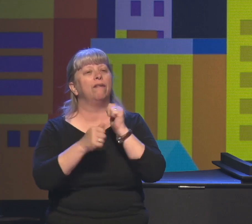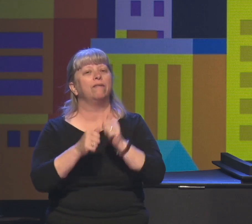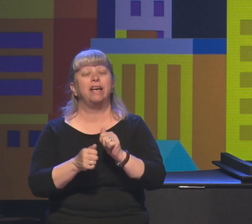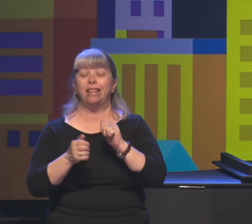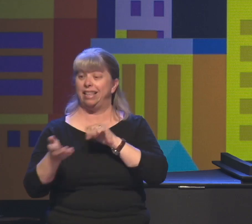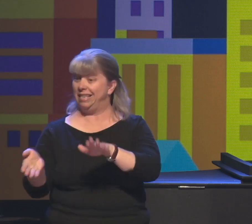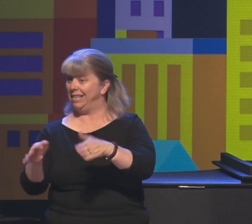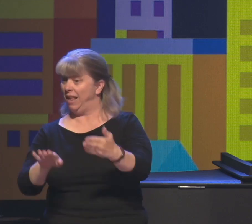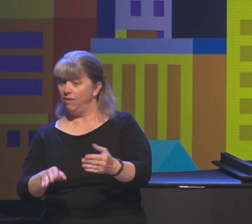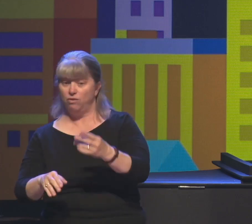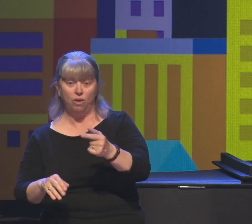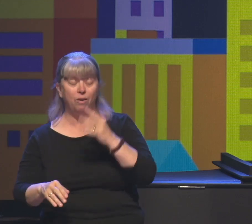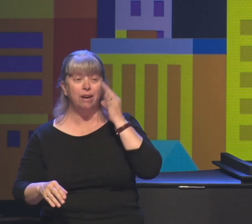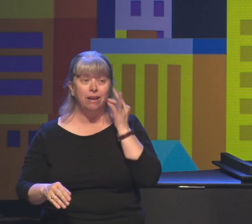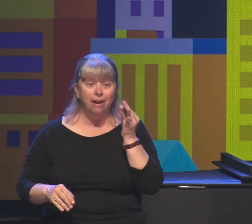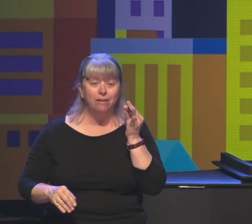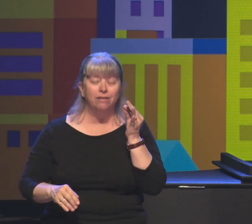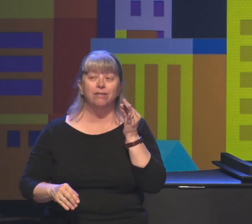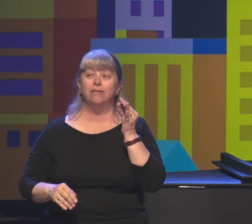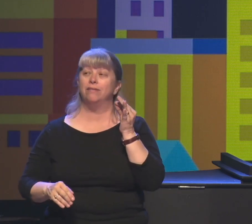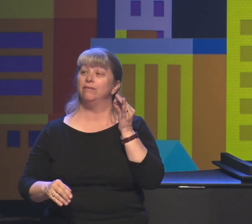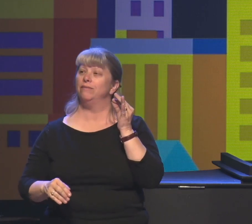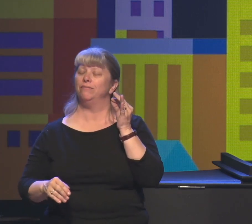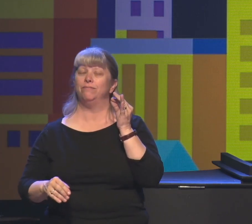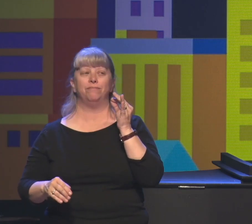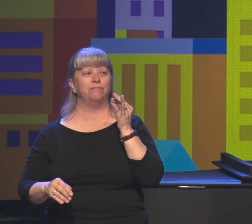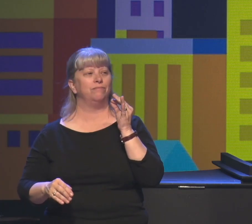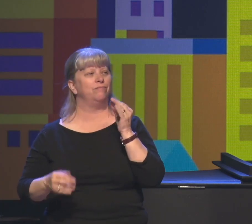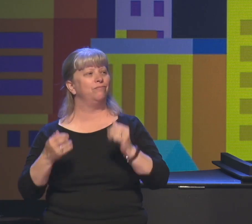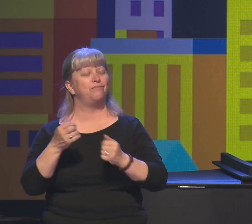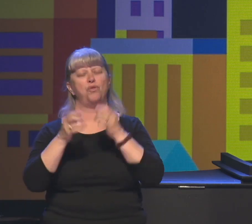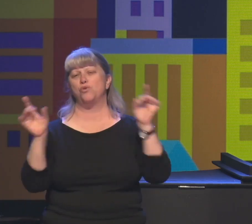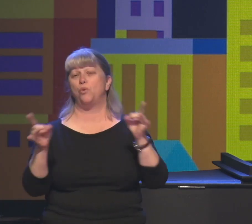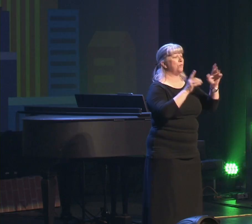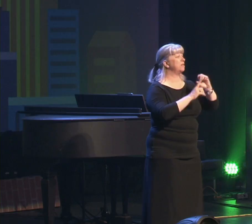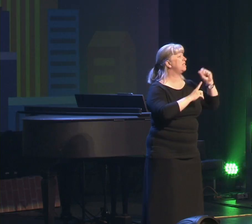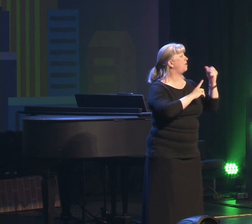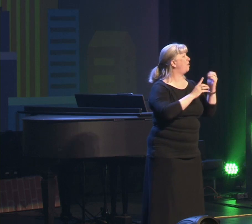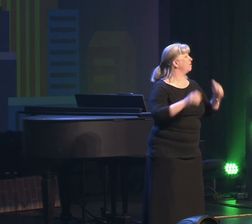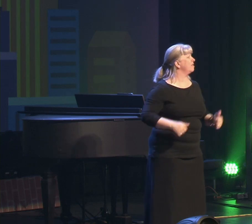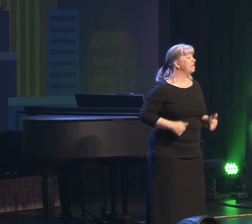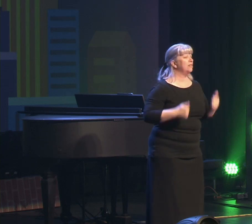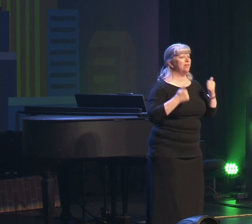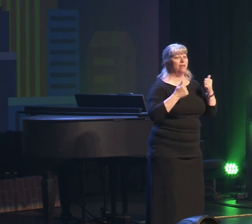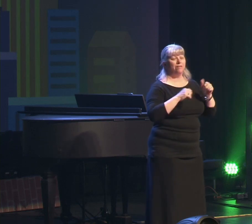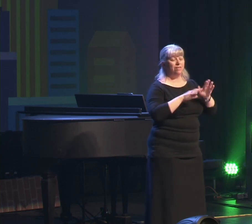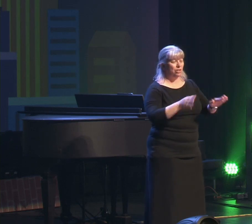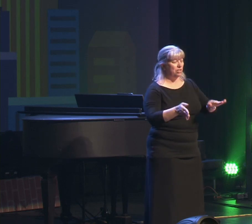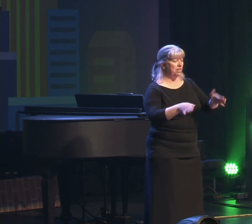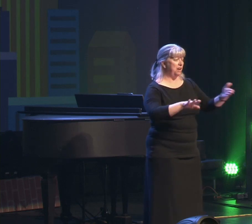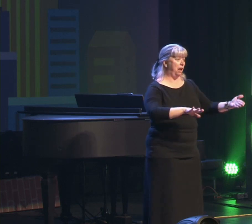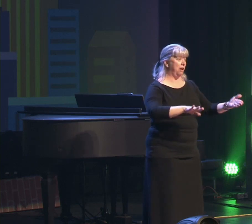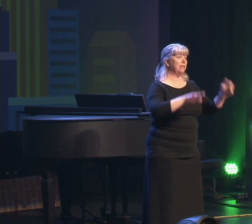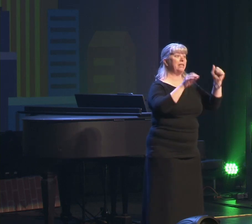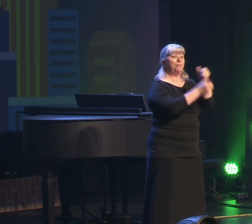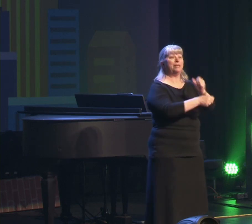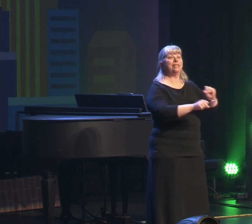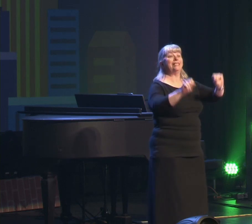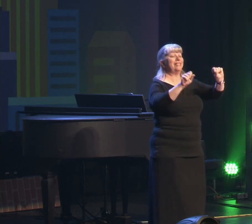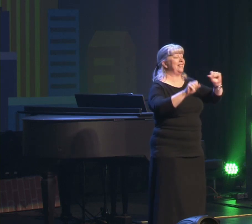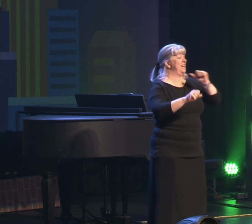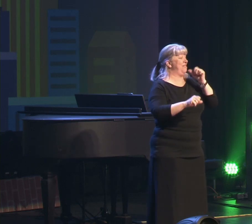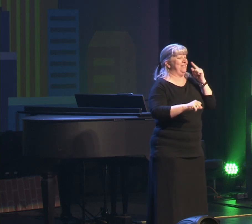death of a dog, a cat, the most horrible circumstances in our lives, loss of children, that can be redemptive. But I